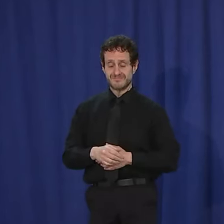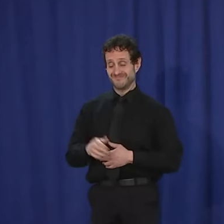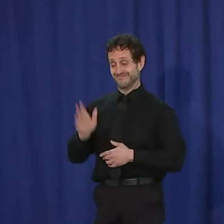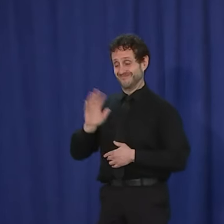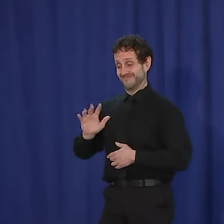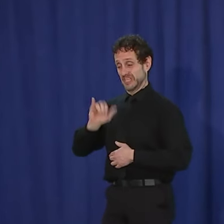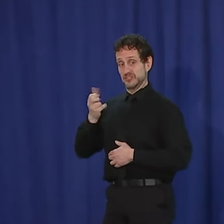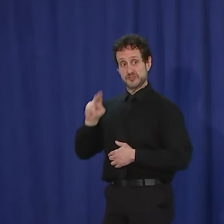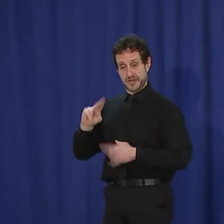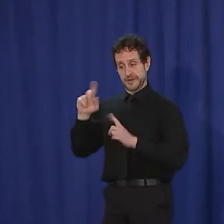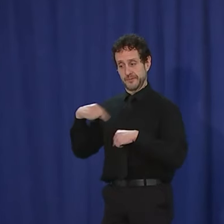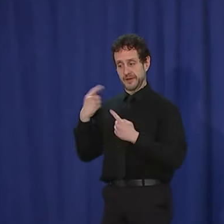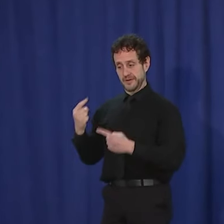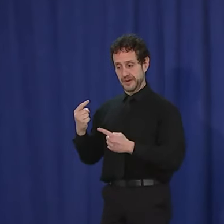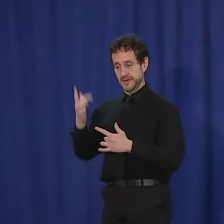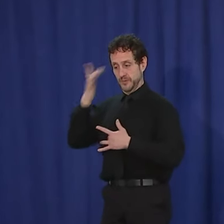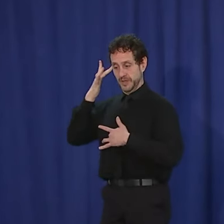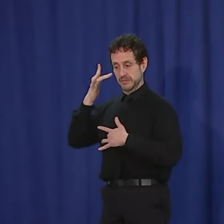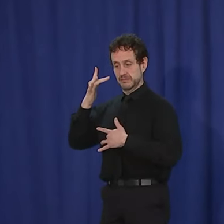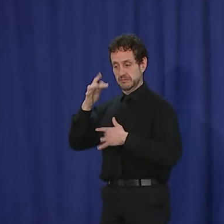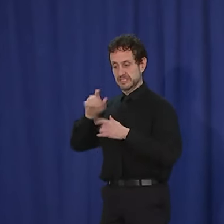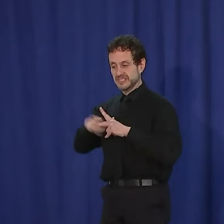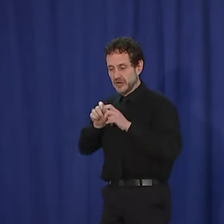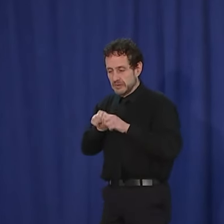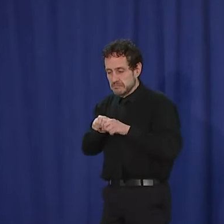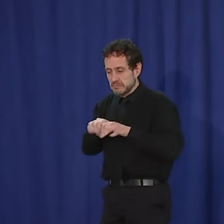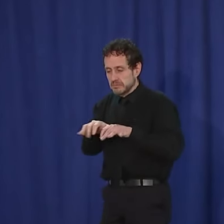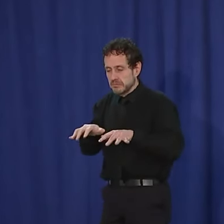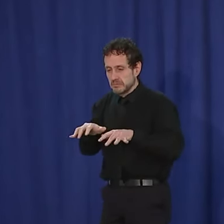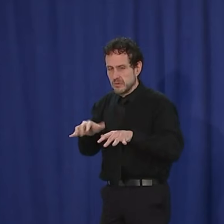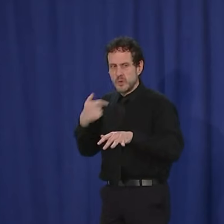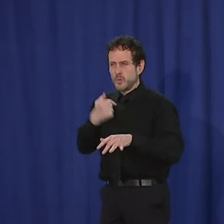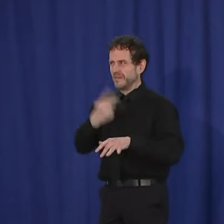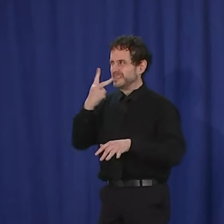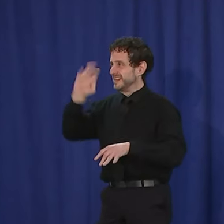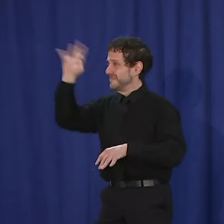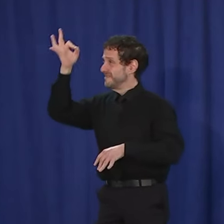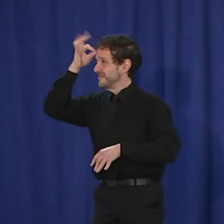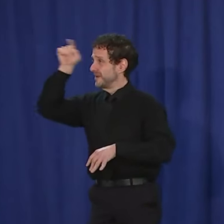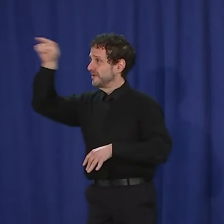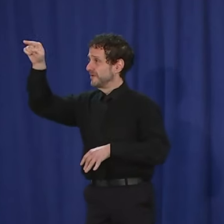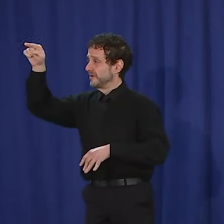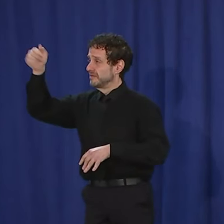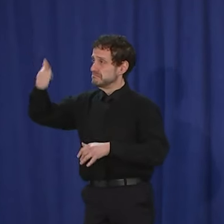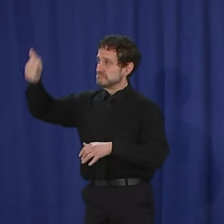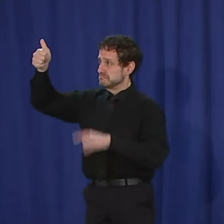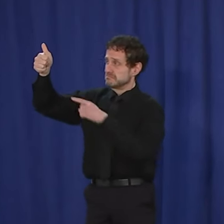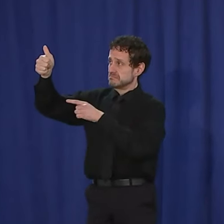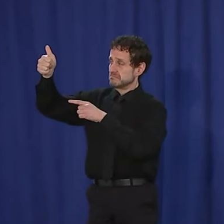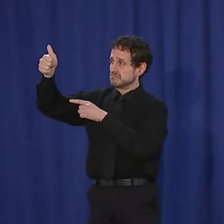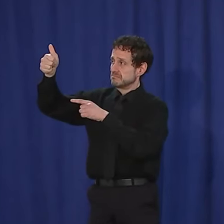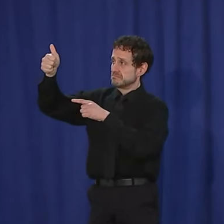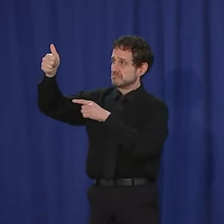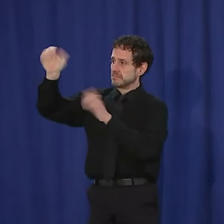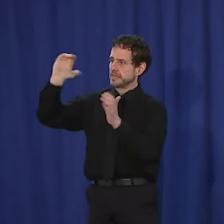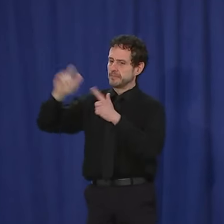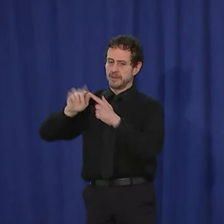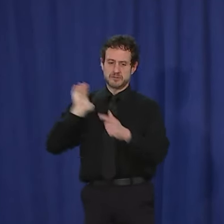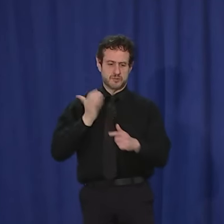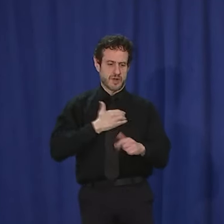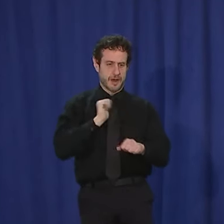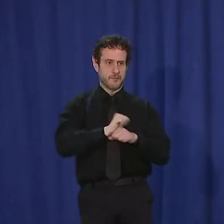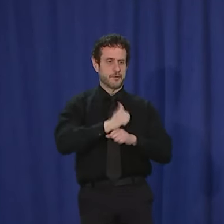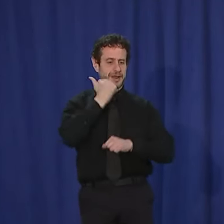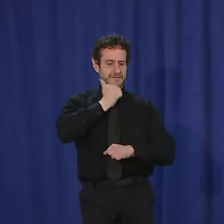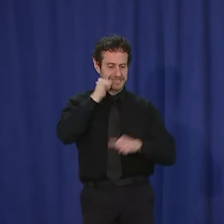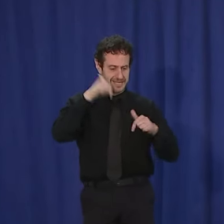to January, is a disconnect between what's happening at the federal level from the executive branch to what we have to execute